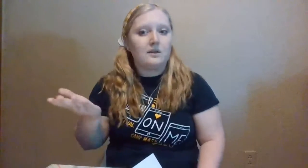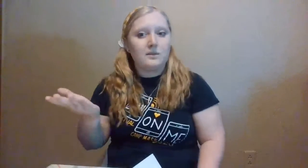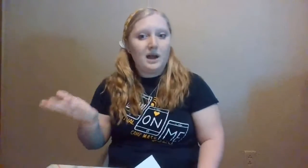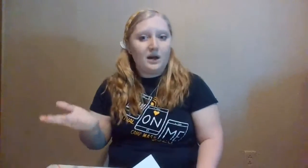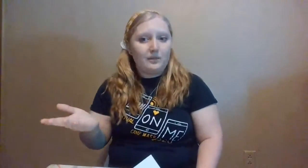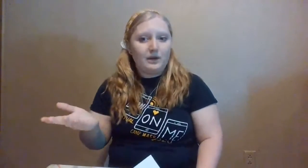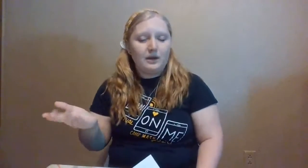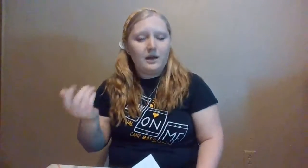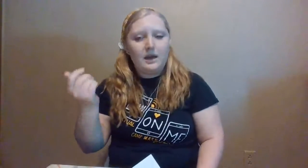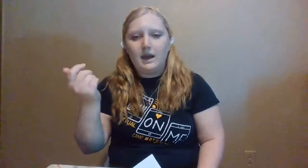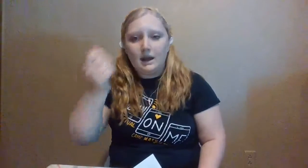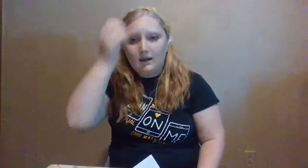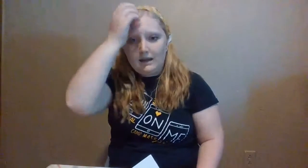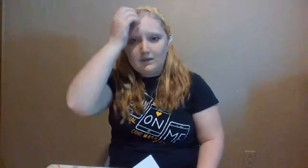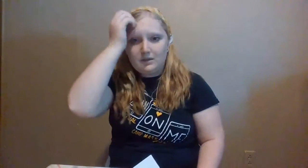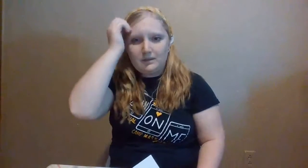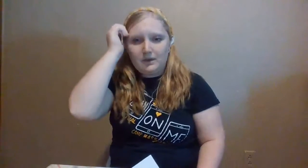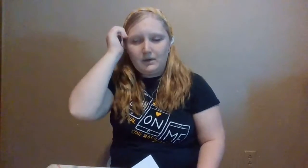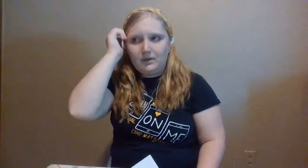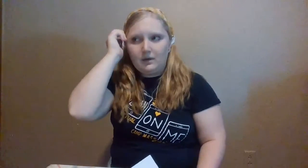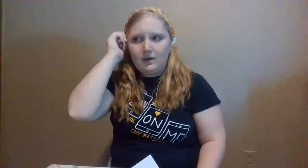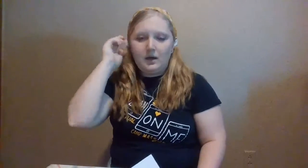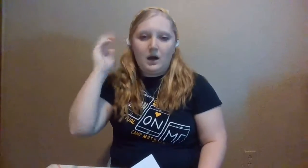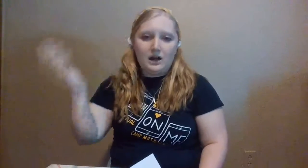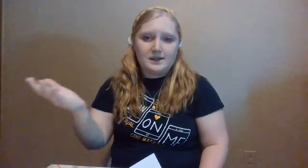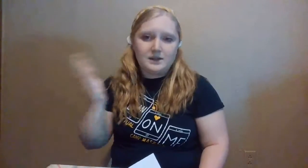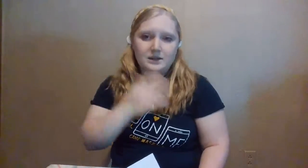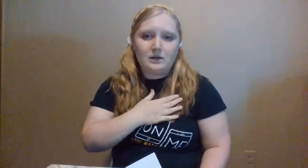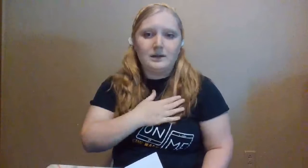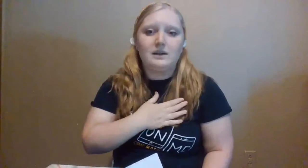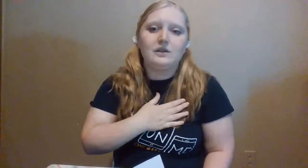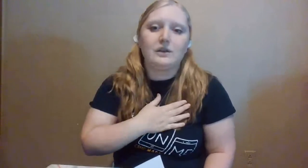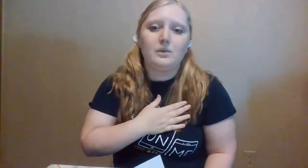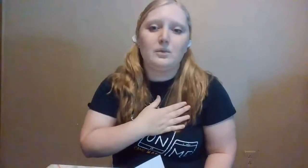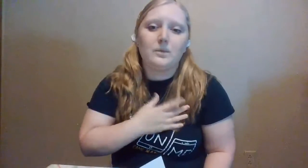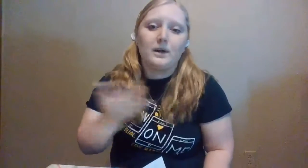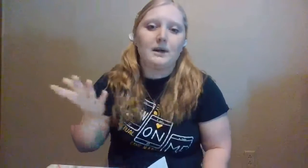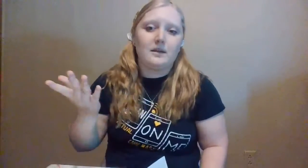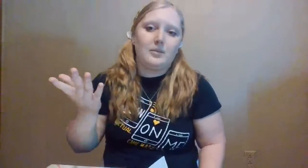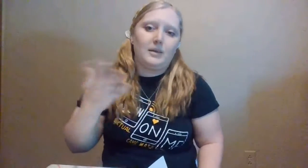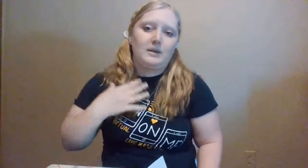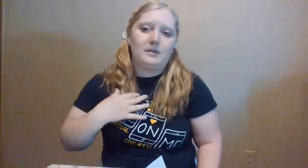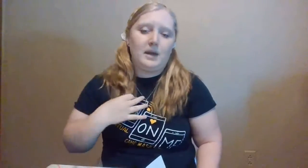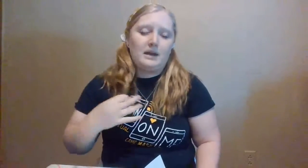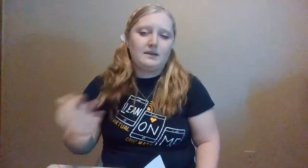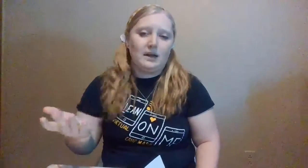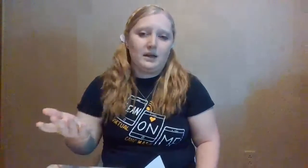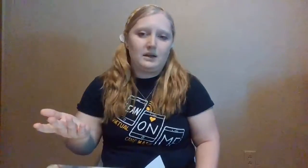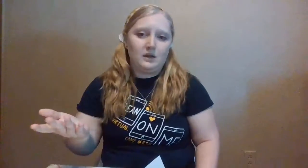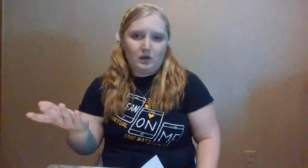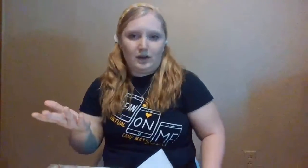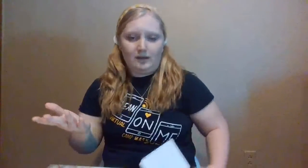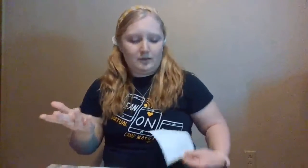also be helpful in a classroom if you are a student or a teacher who was wanting to implement some ASL into your